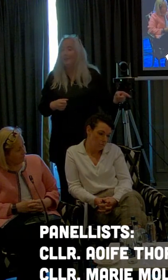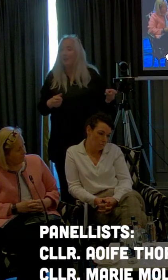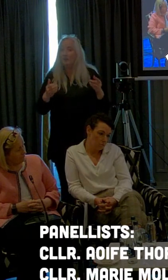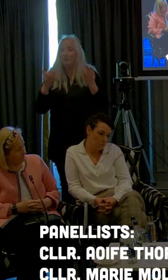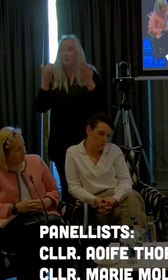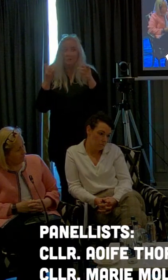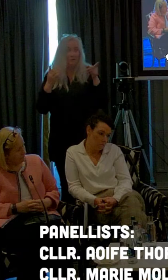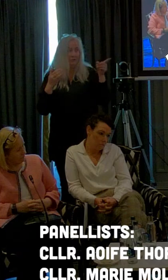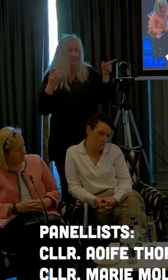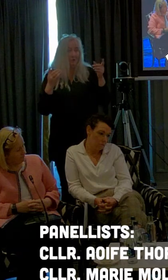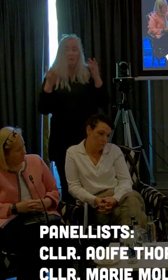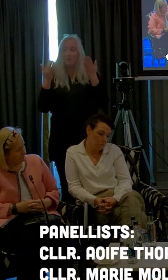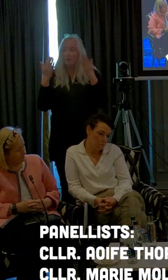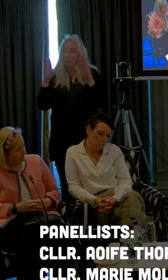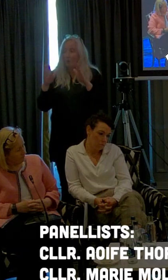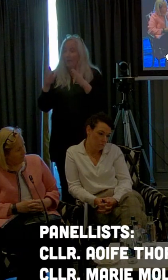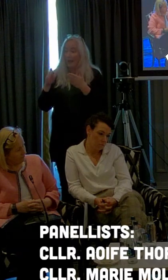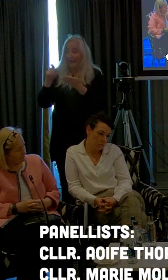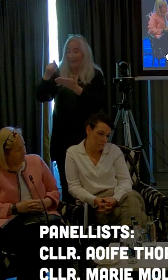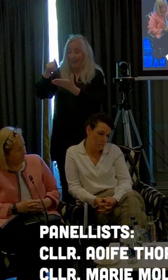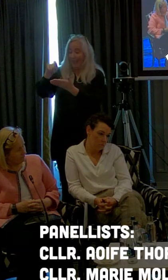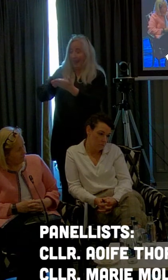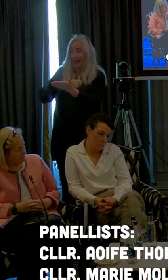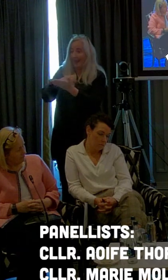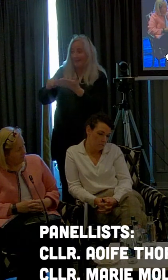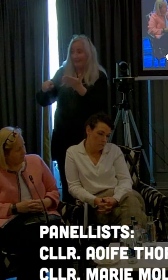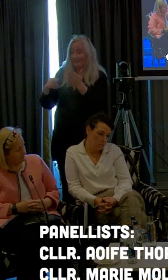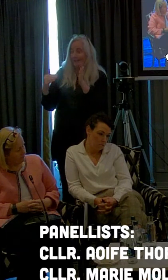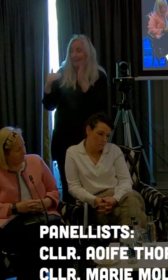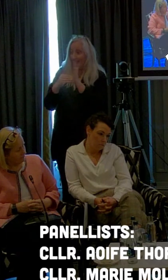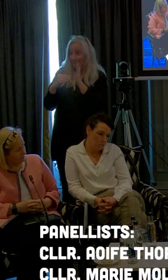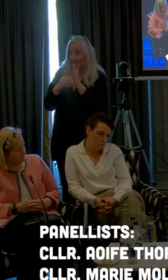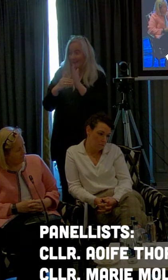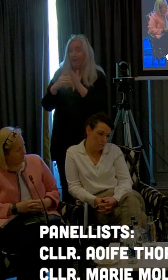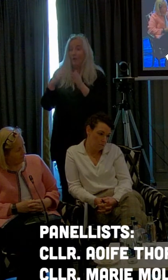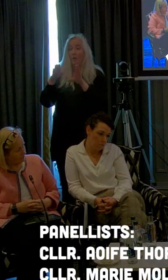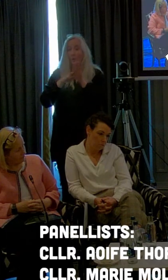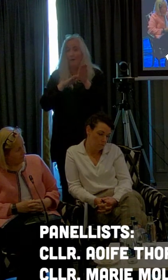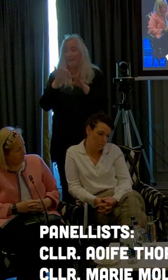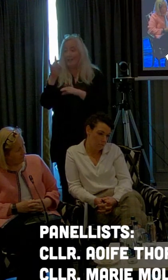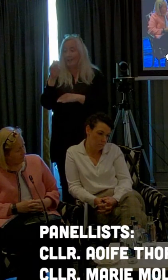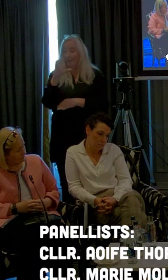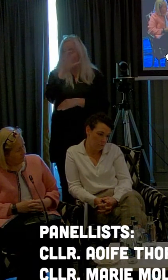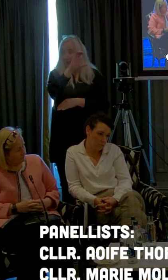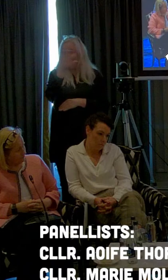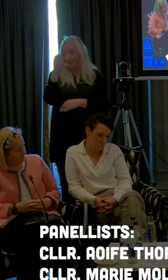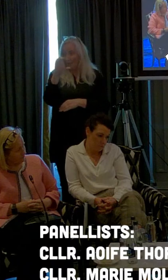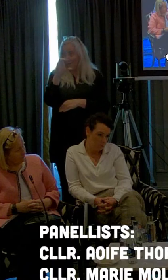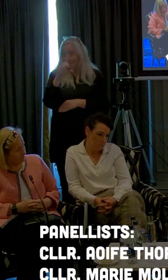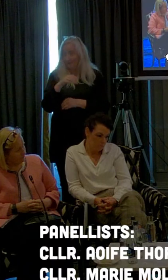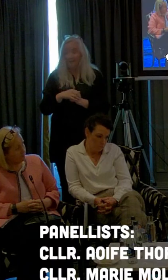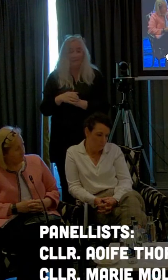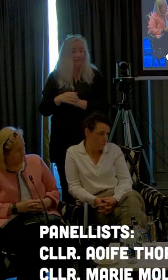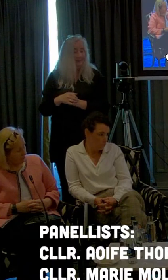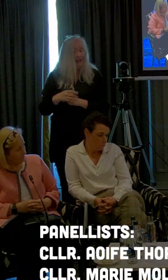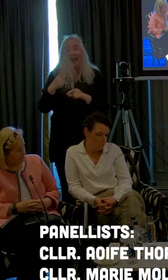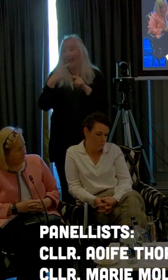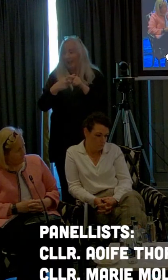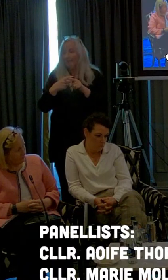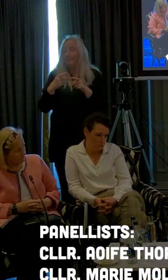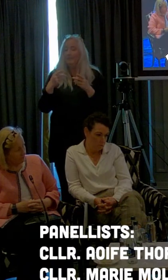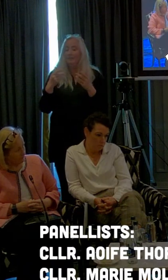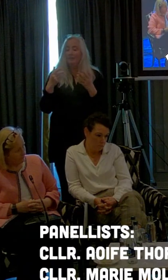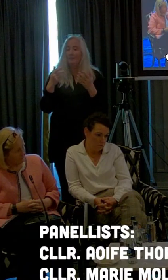when you are elected, I suppose the structure within the council enables you to, I suppose, channel your energies